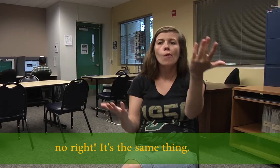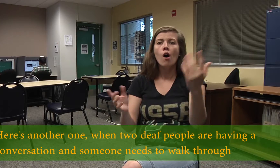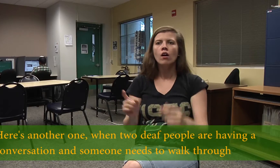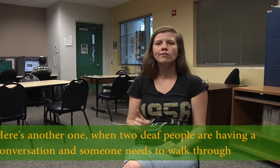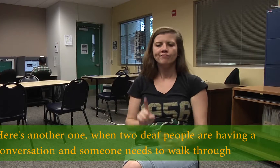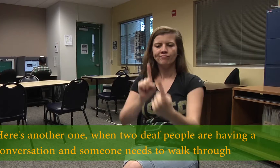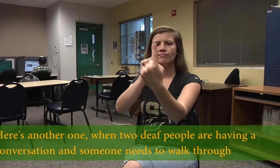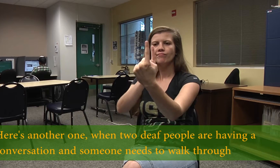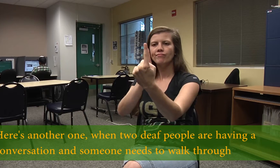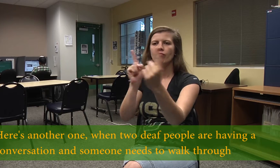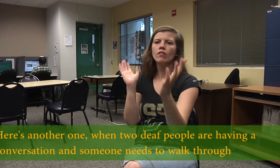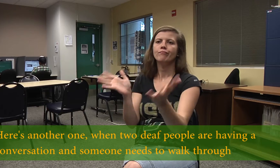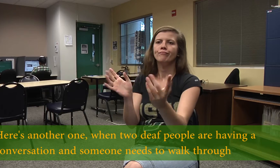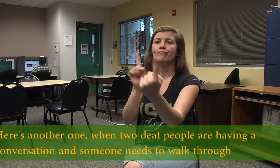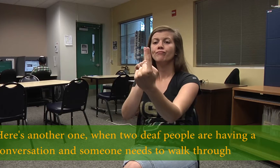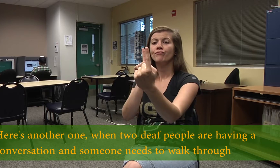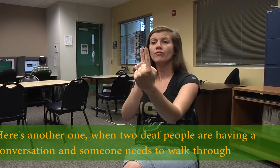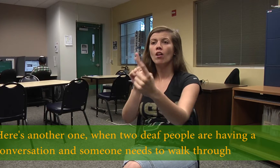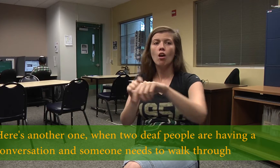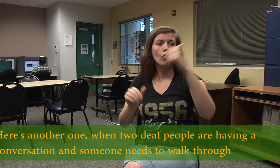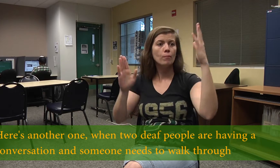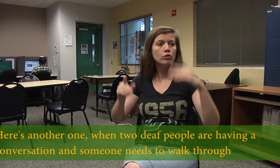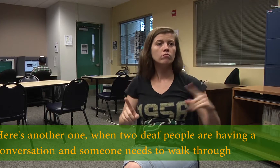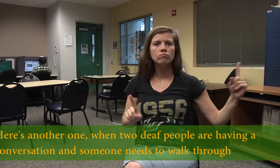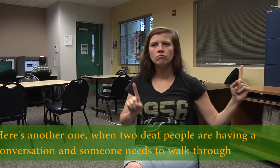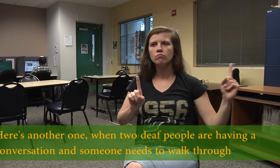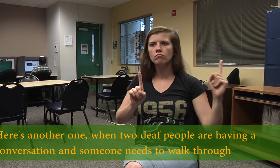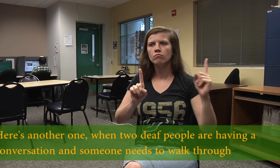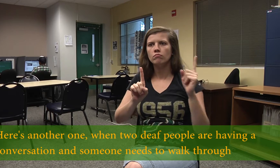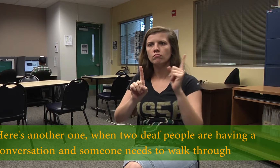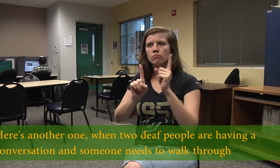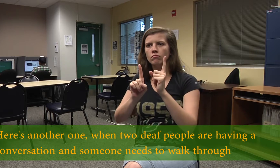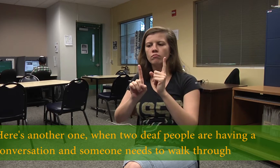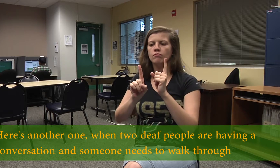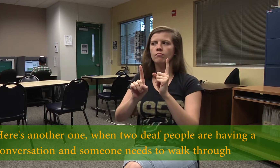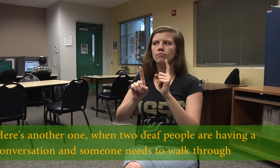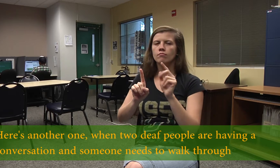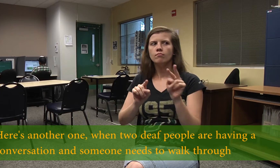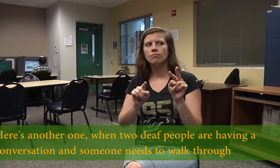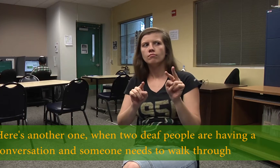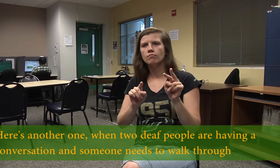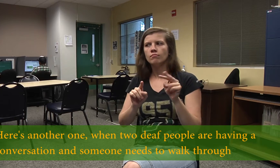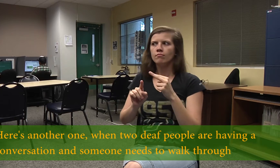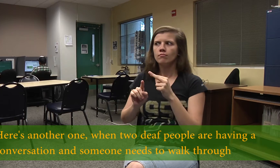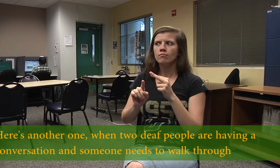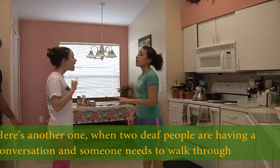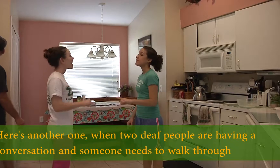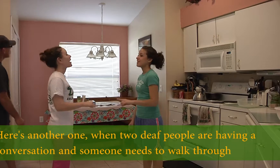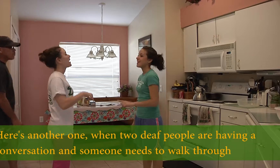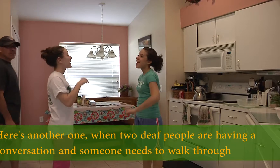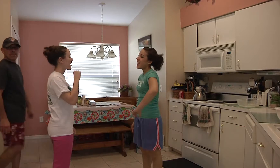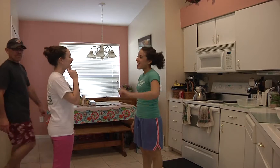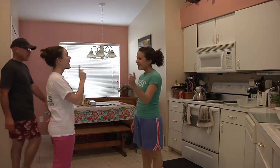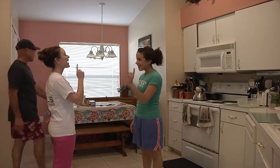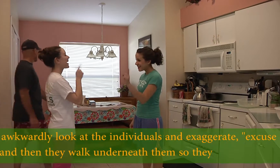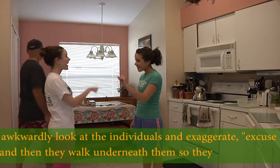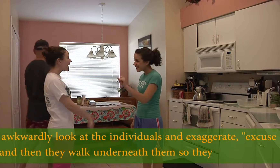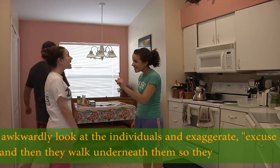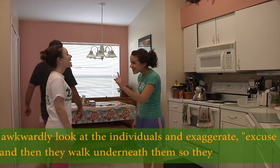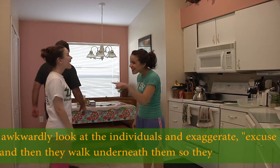Here's another one. When two Deaf people are having a conversation and someone needs to walk through. Then they awkwardly look